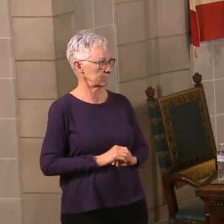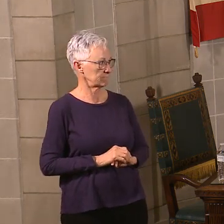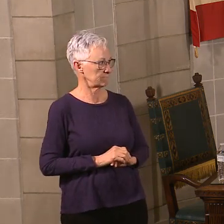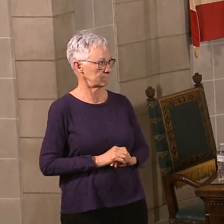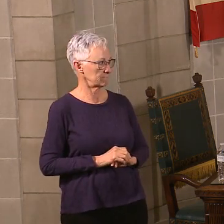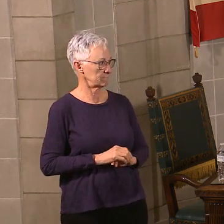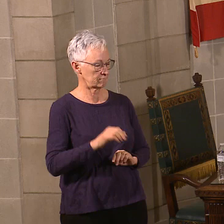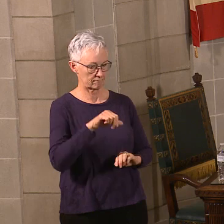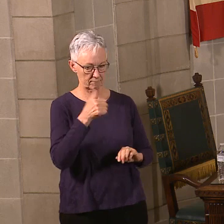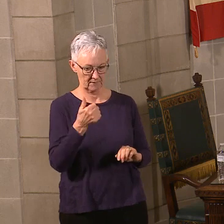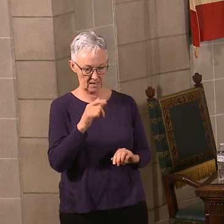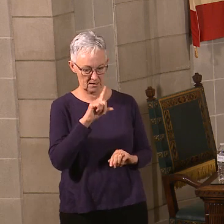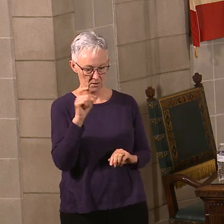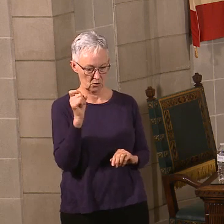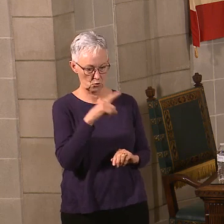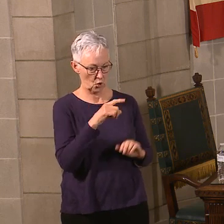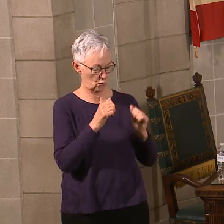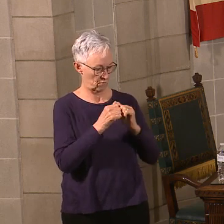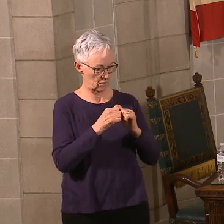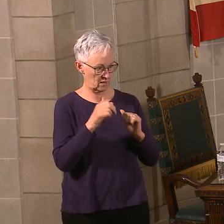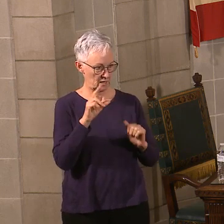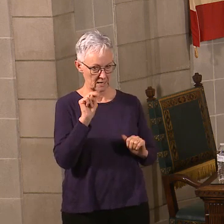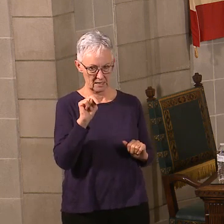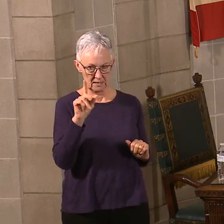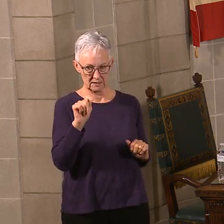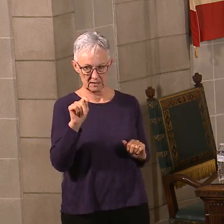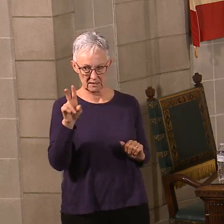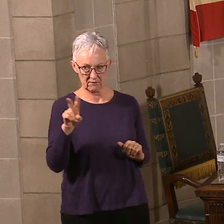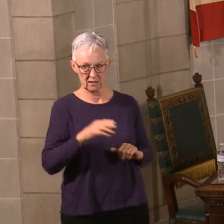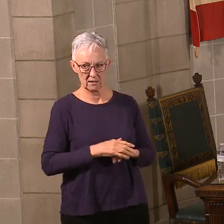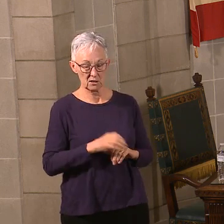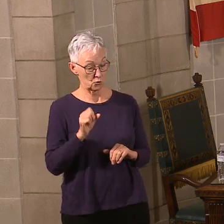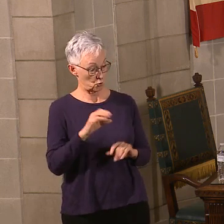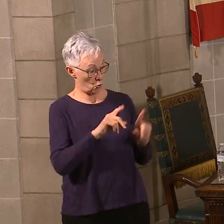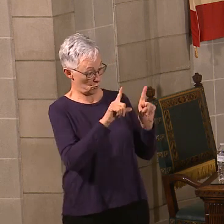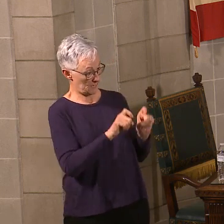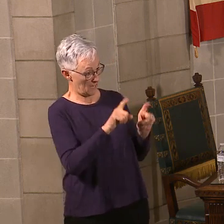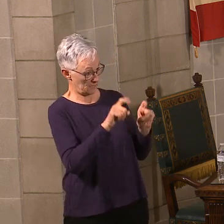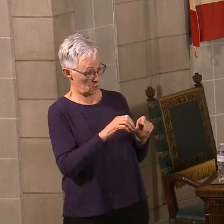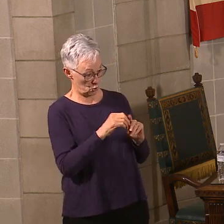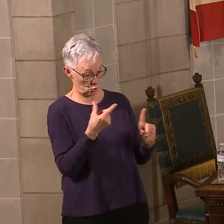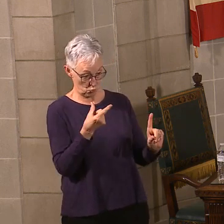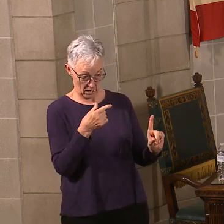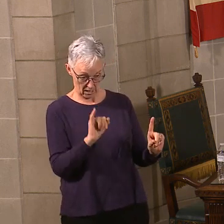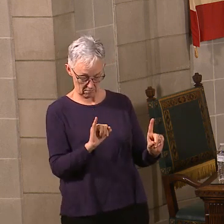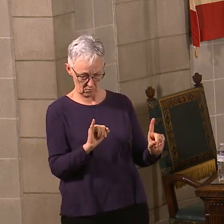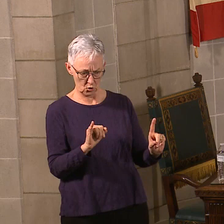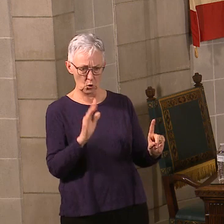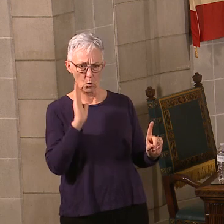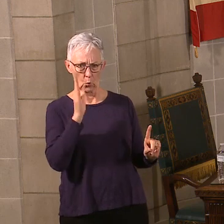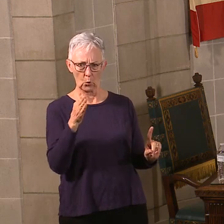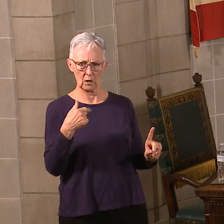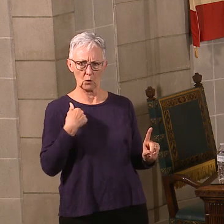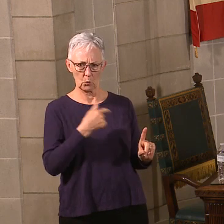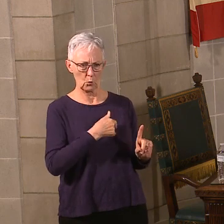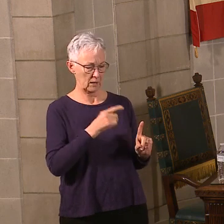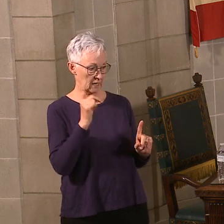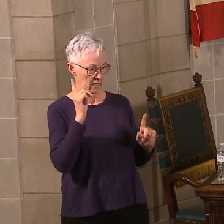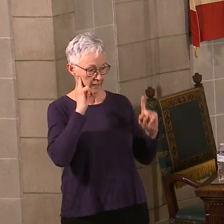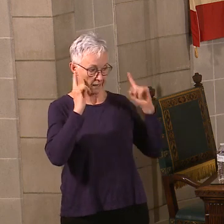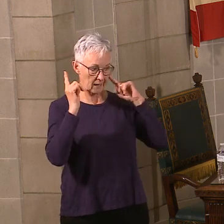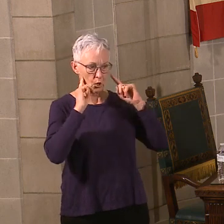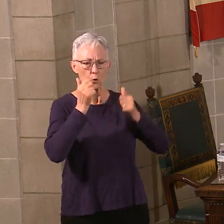These are from Steve White, also with NTV. Does testing in Grand Island expand testing guidelines? Will we be hearing the testing at specific workplaces?